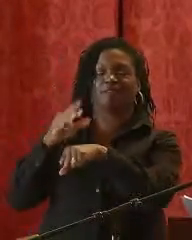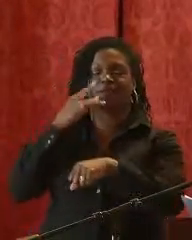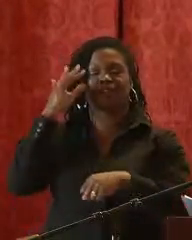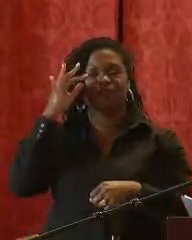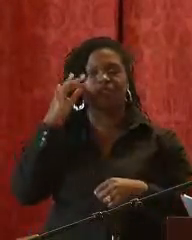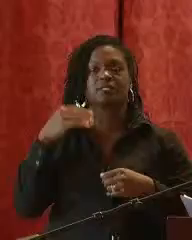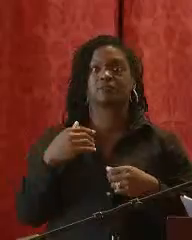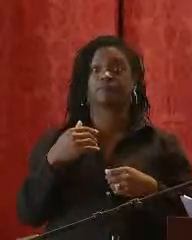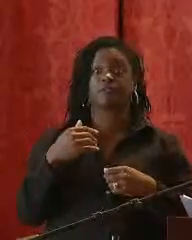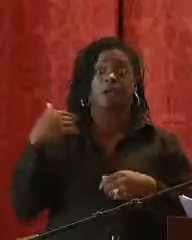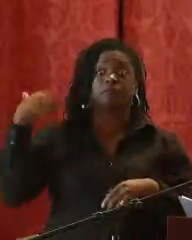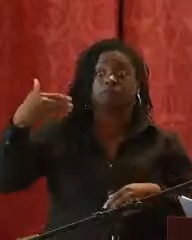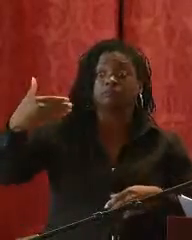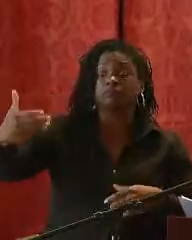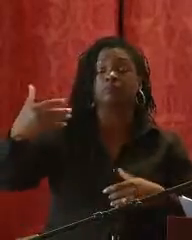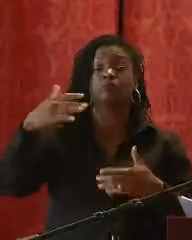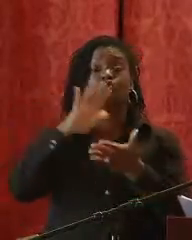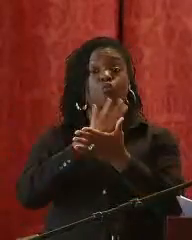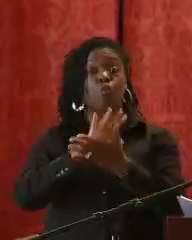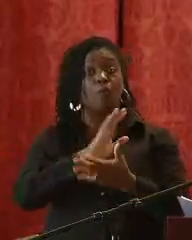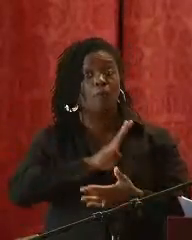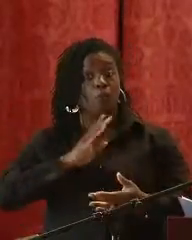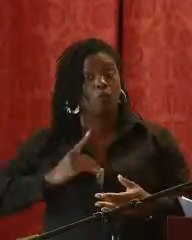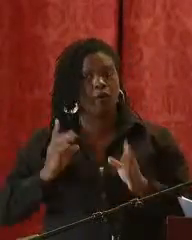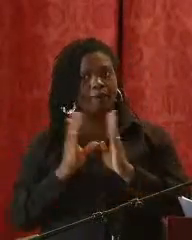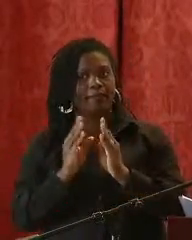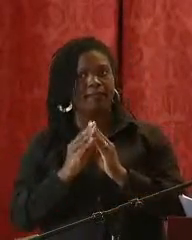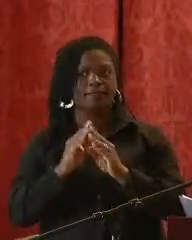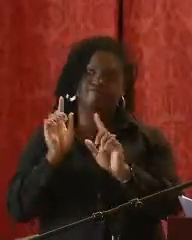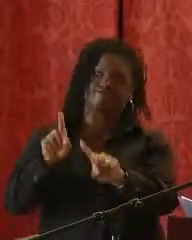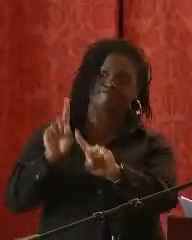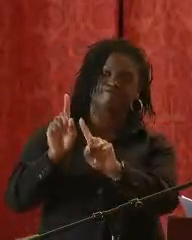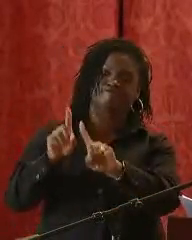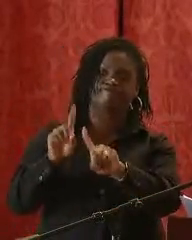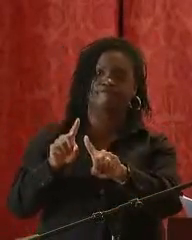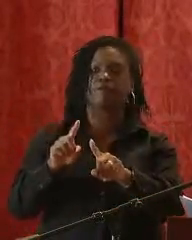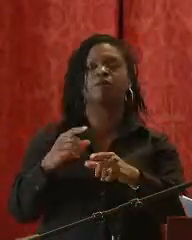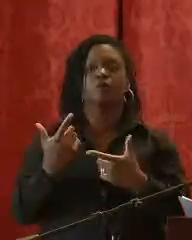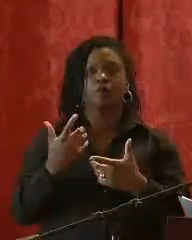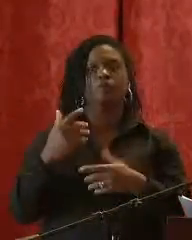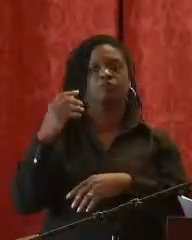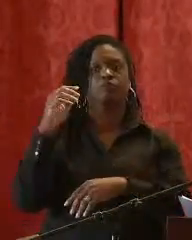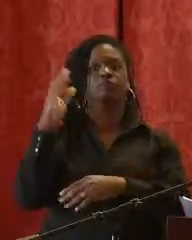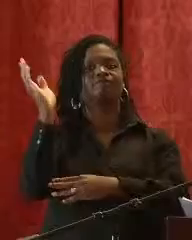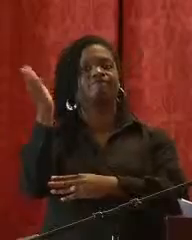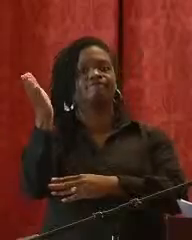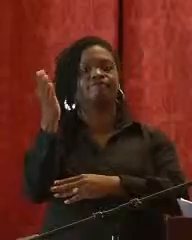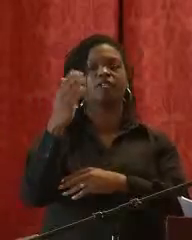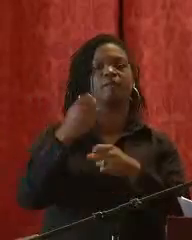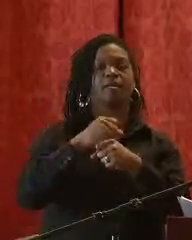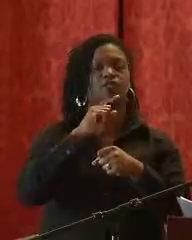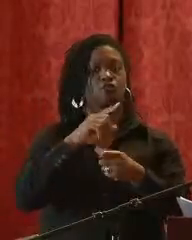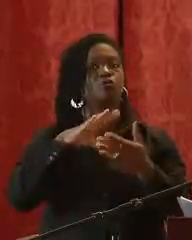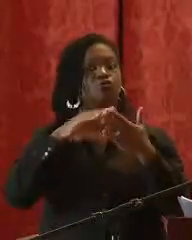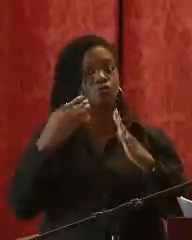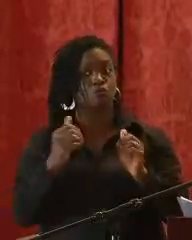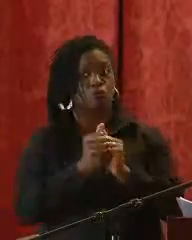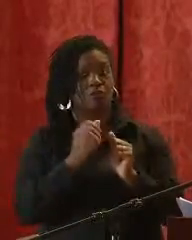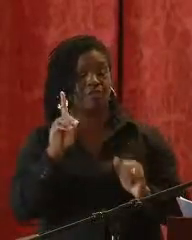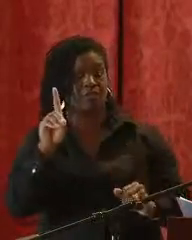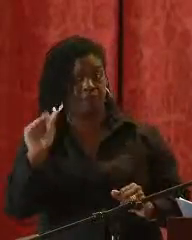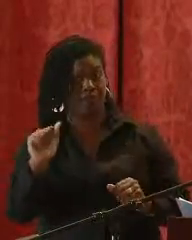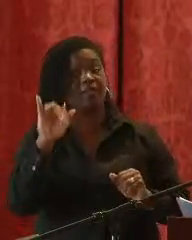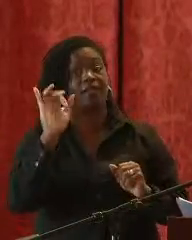meetings to make sure that the needs of the children with disabilities are kept front and center. And she is currently in a